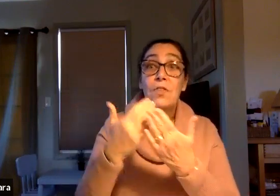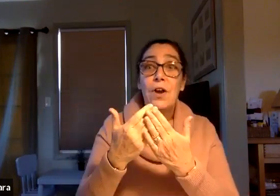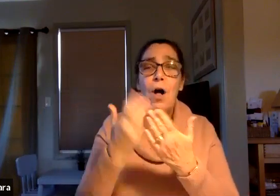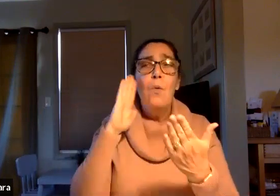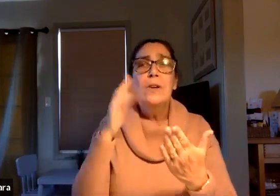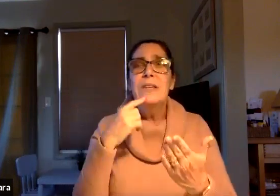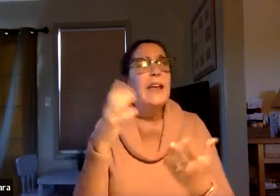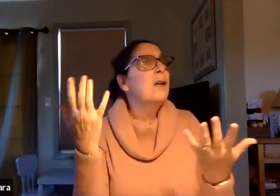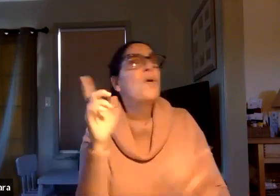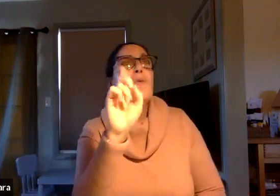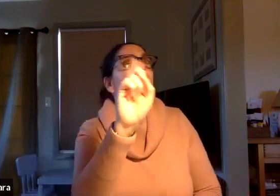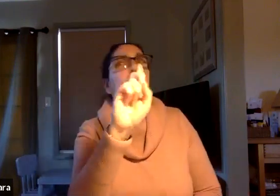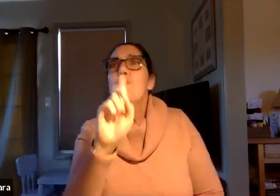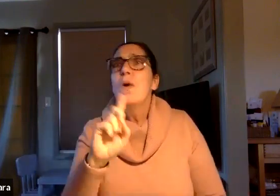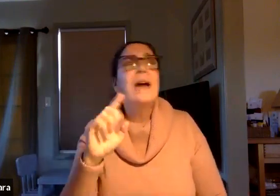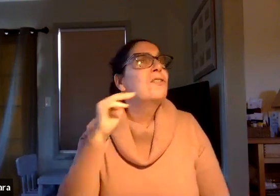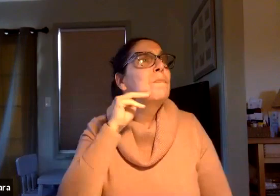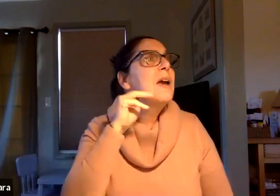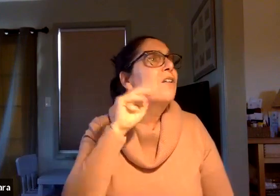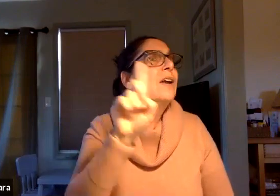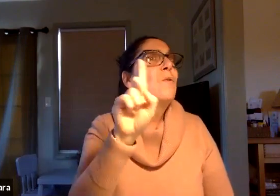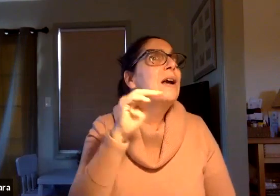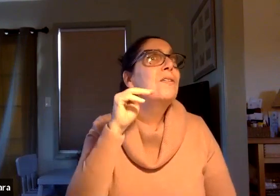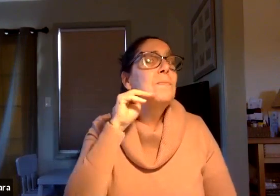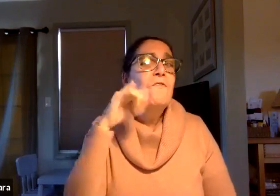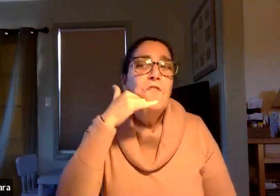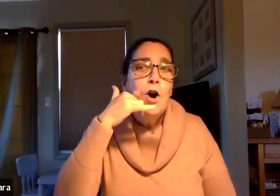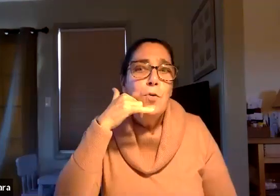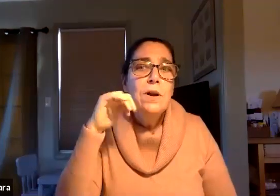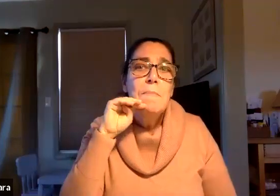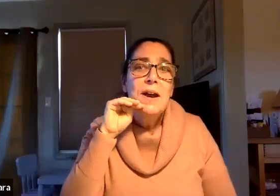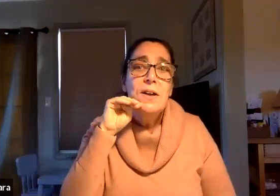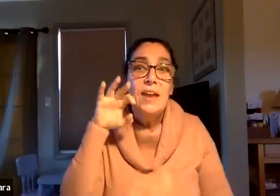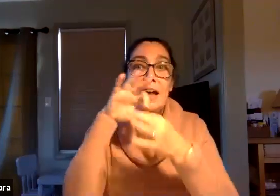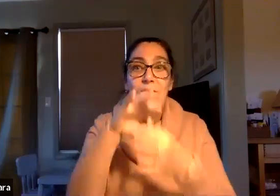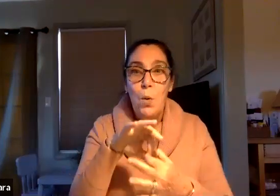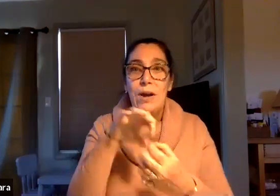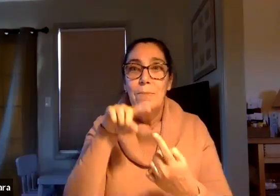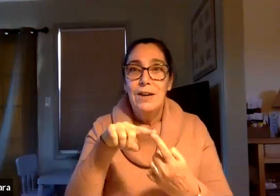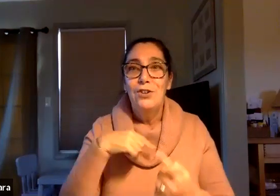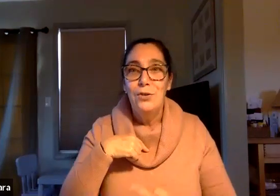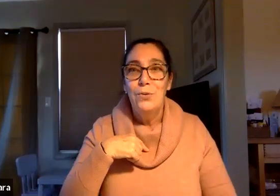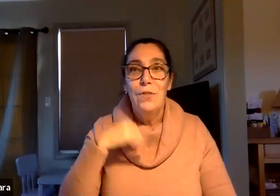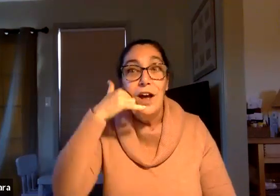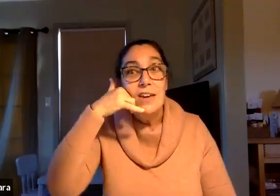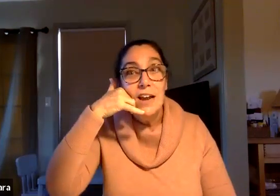they all would say, "Where's Mary? Where's phone Mary?" They kind of equated me to a